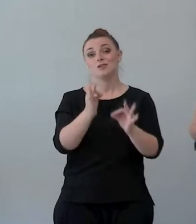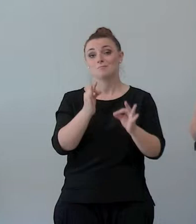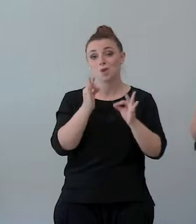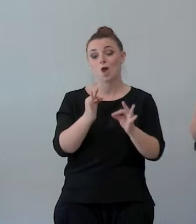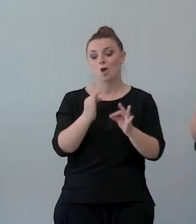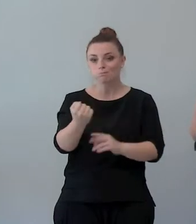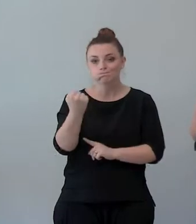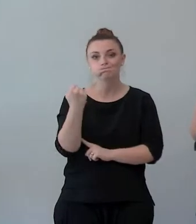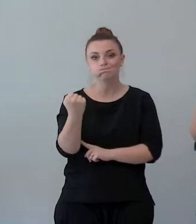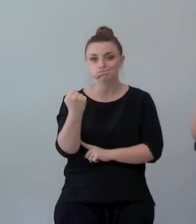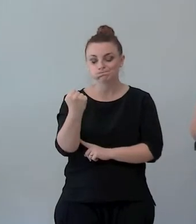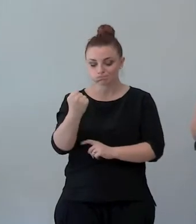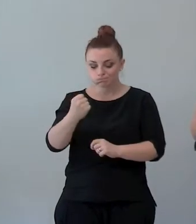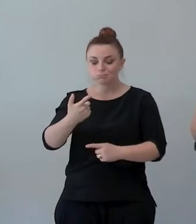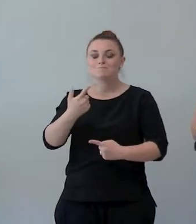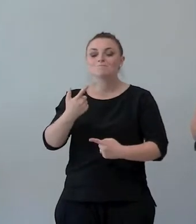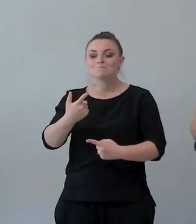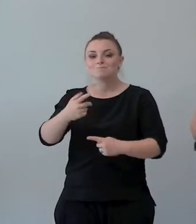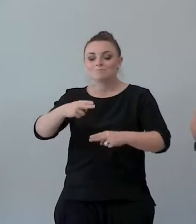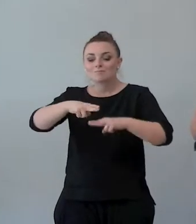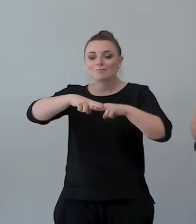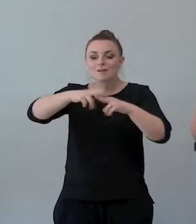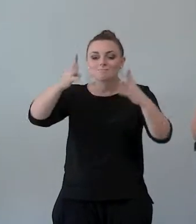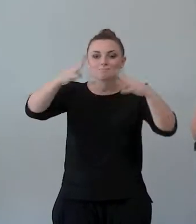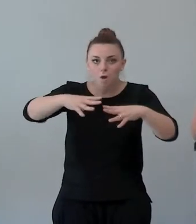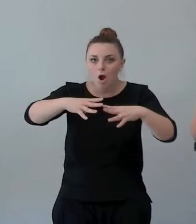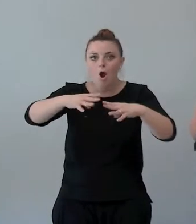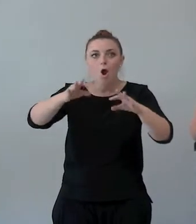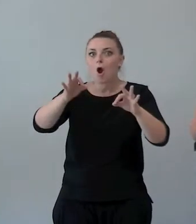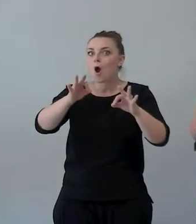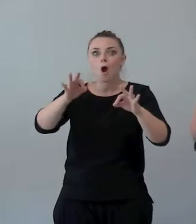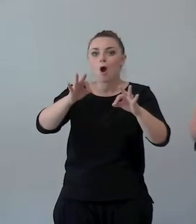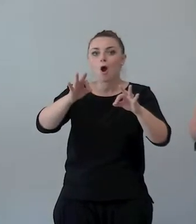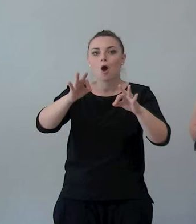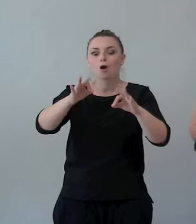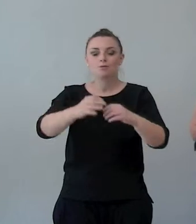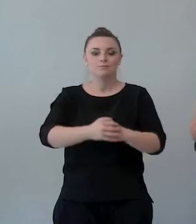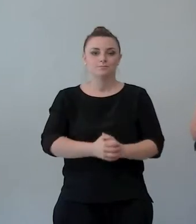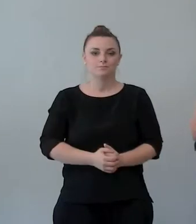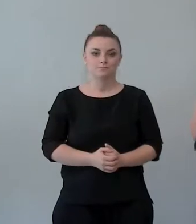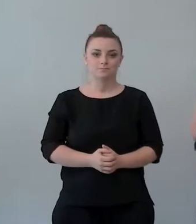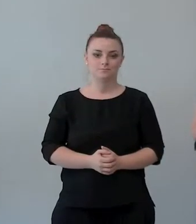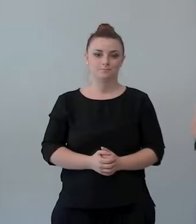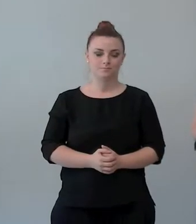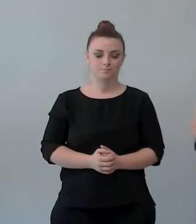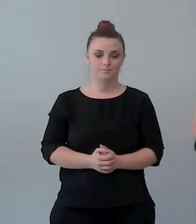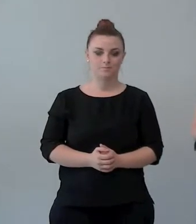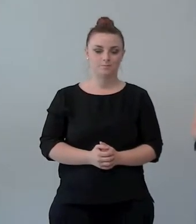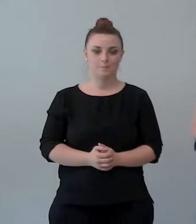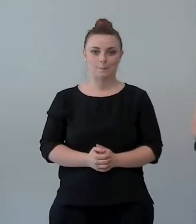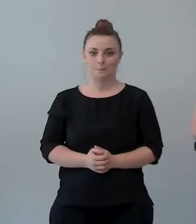saldi ed incrollabili. He calls us to be firm and unmovable.